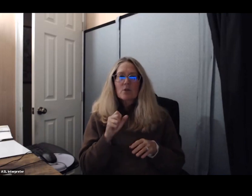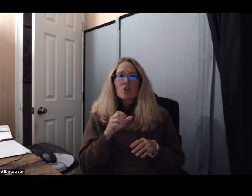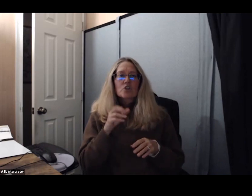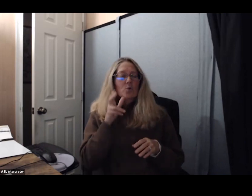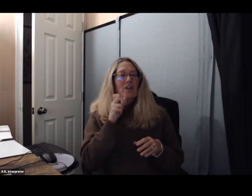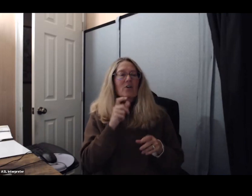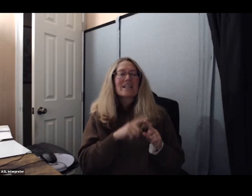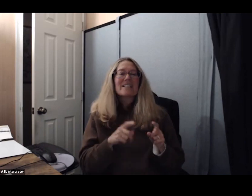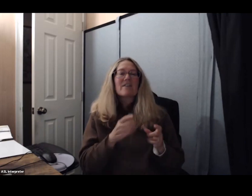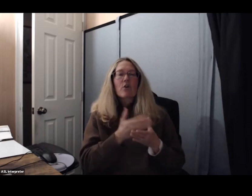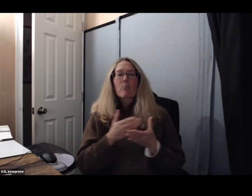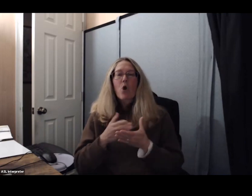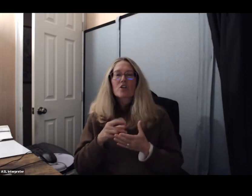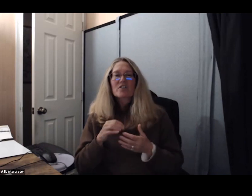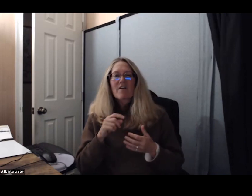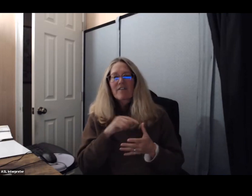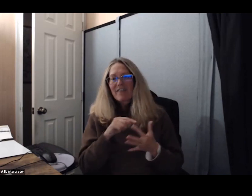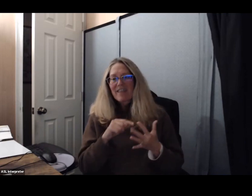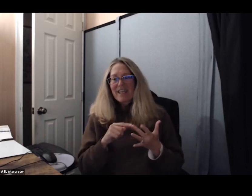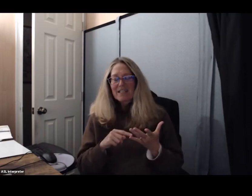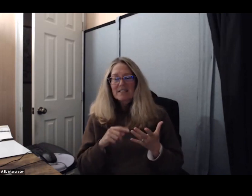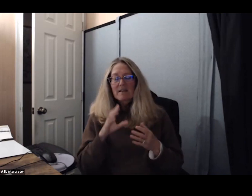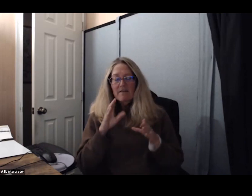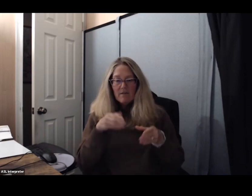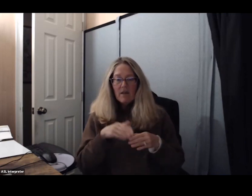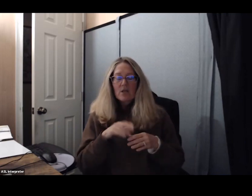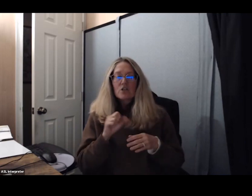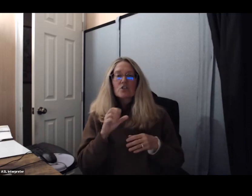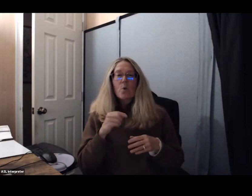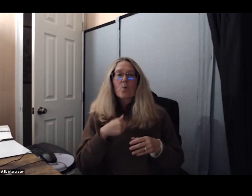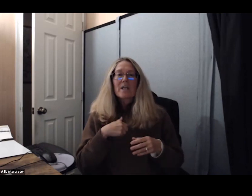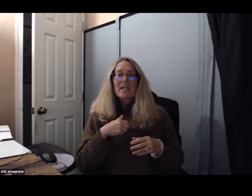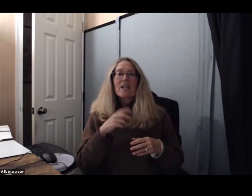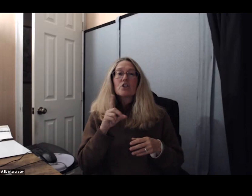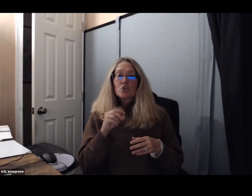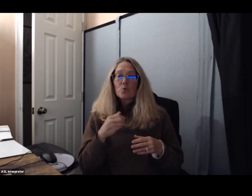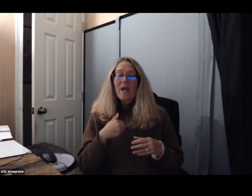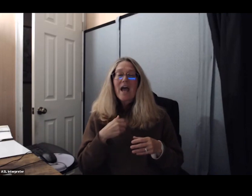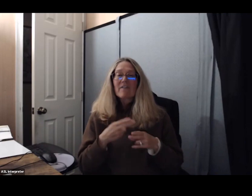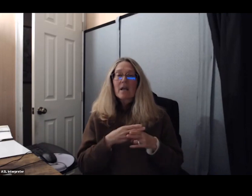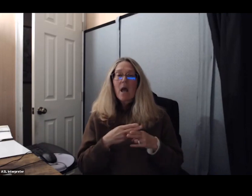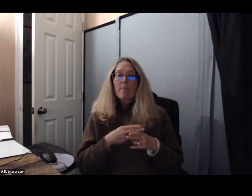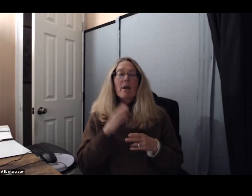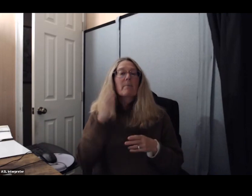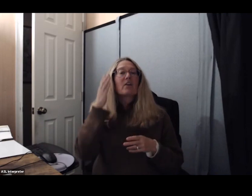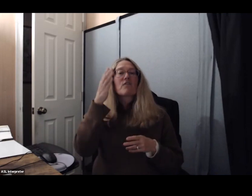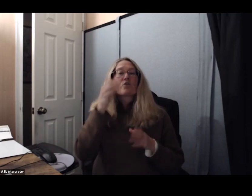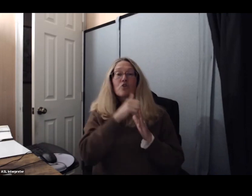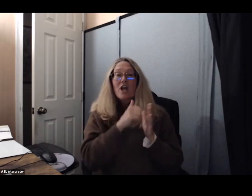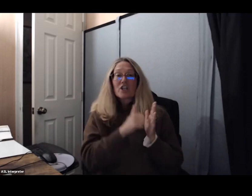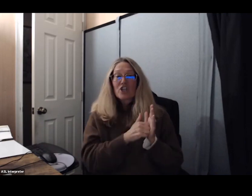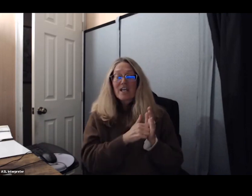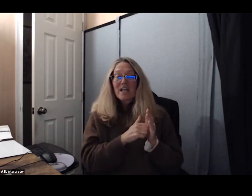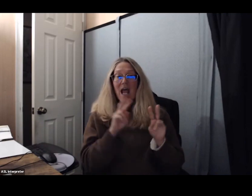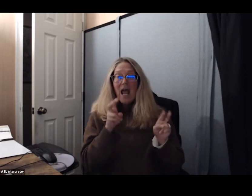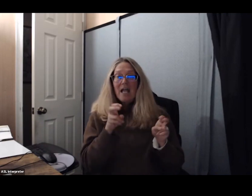different pieces of things that we're doing around this. And just note that we do have an upcoming future agenda